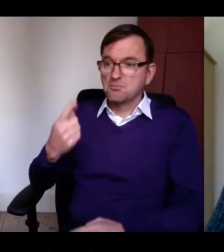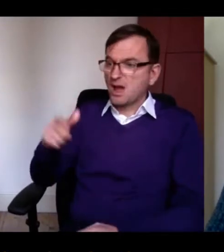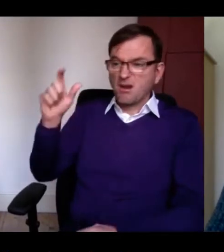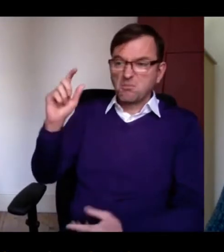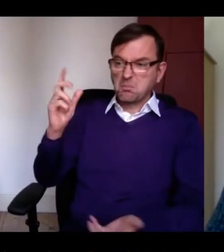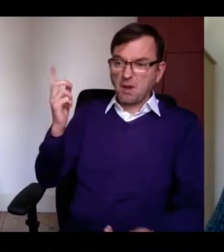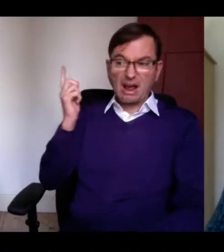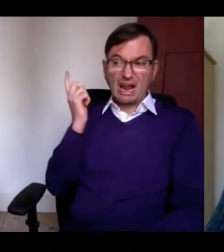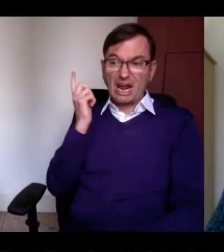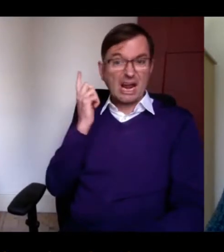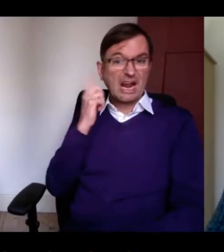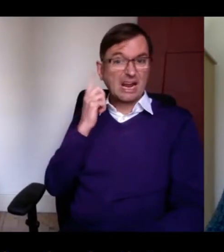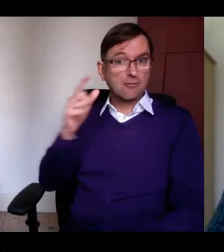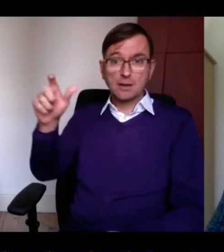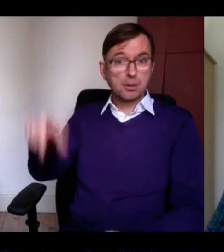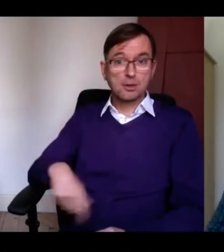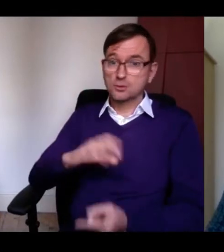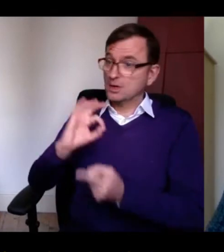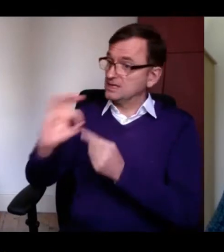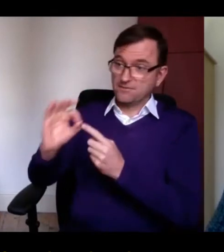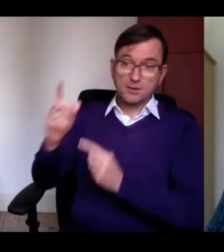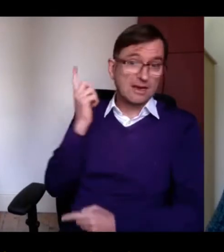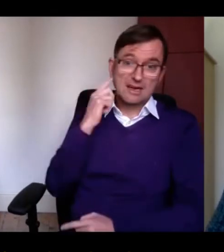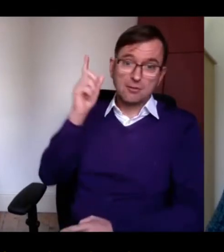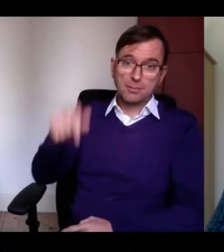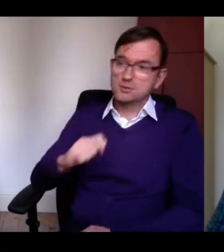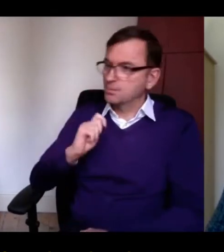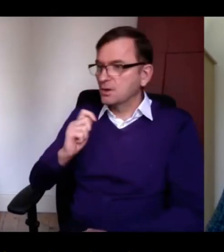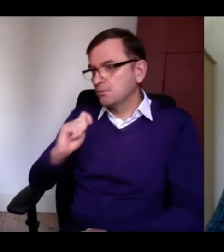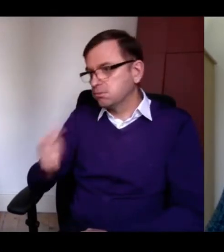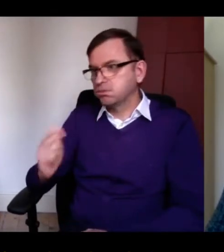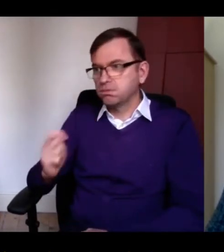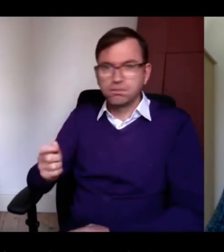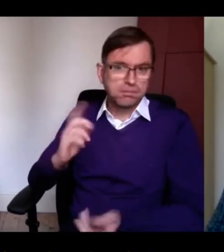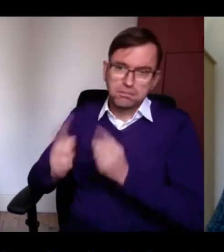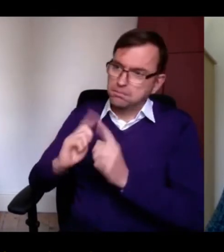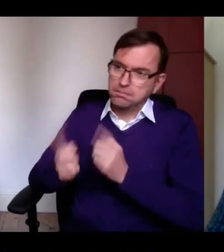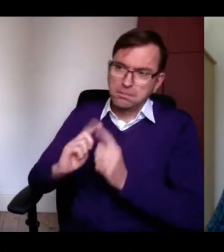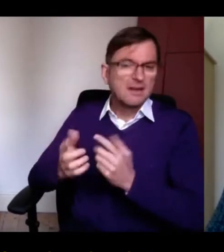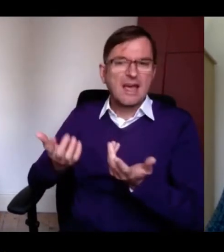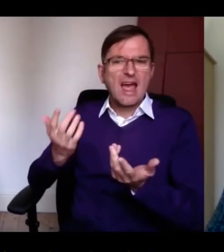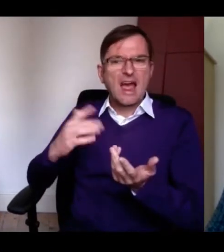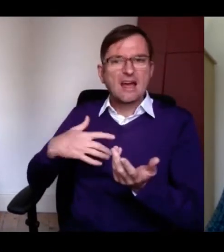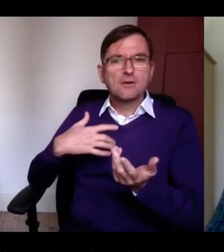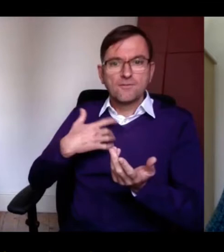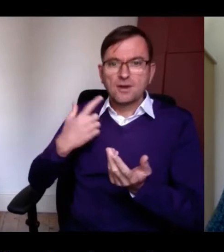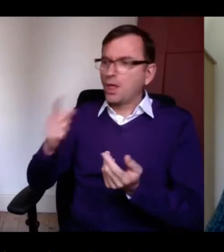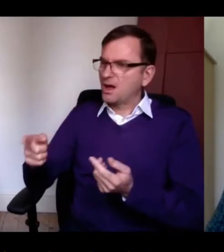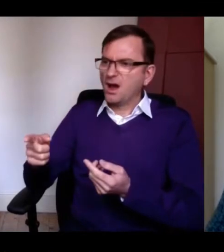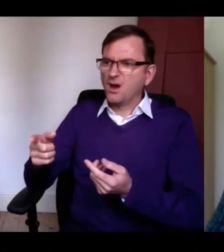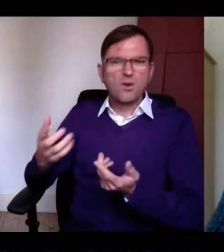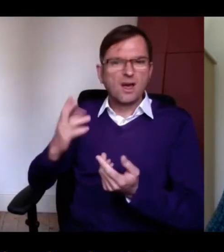If you imagine that you're creating a documentary with a hearing person,